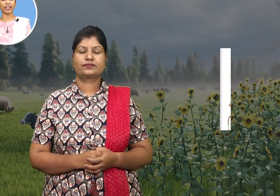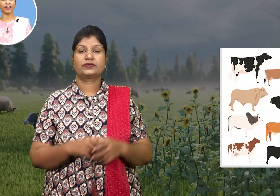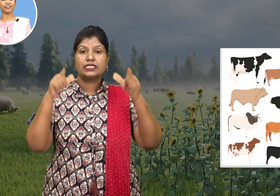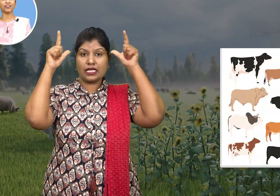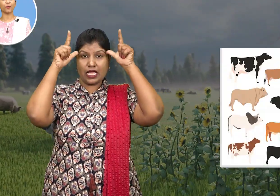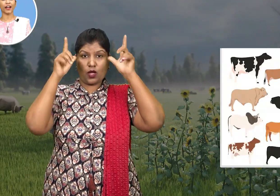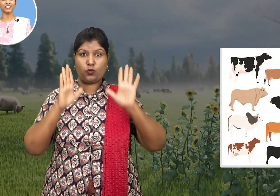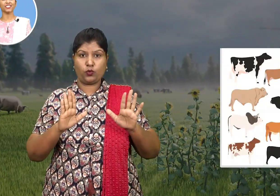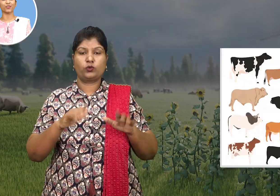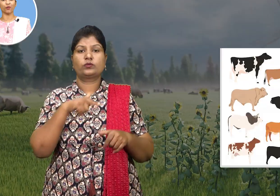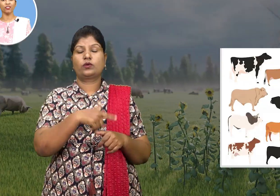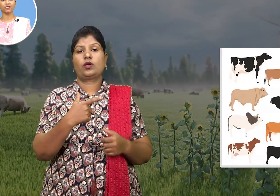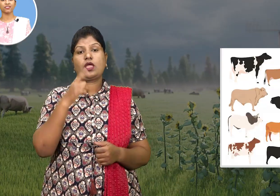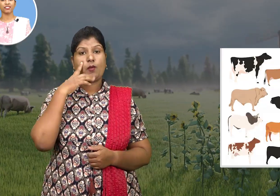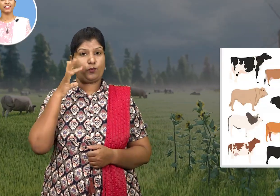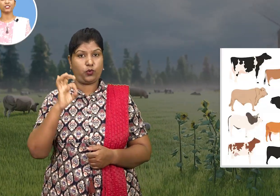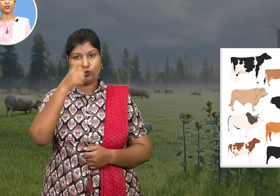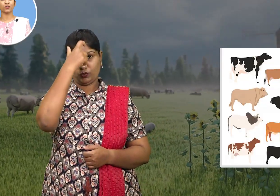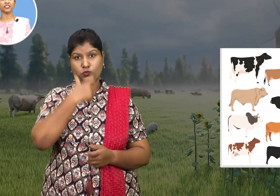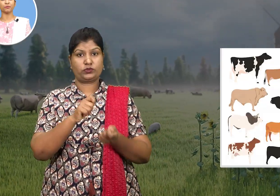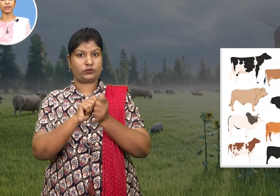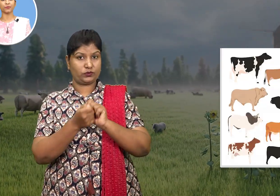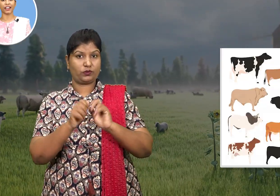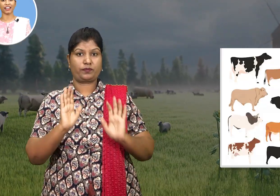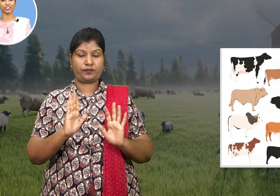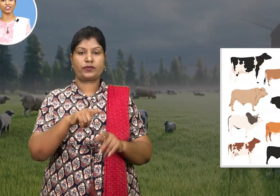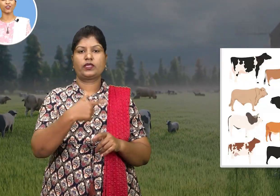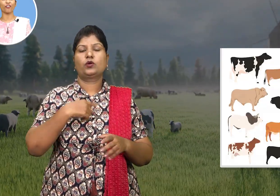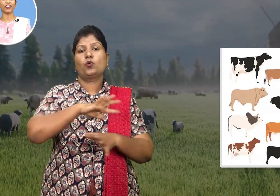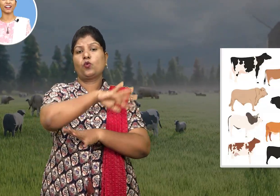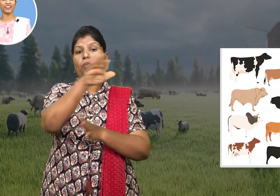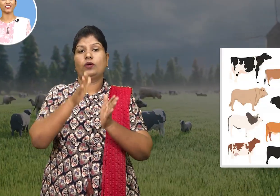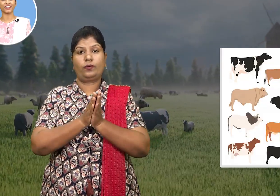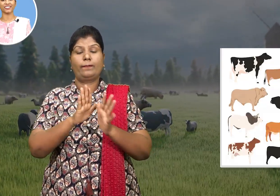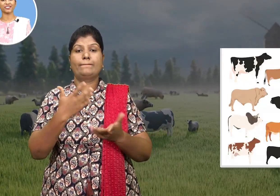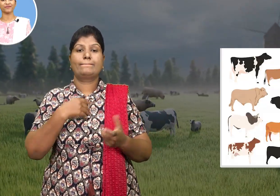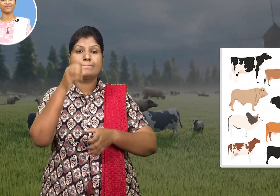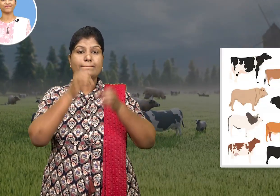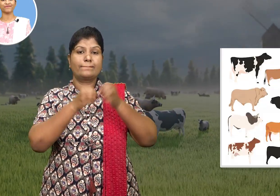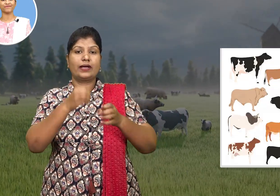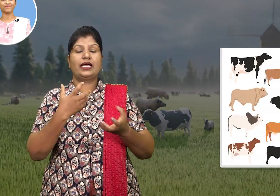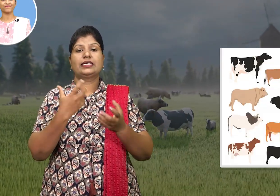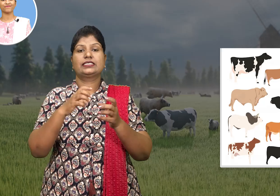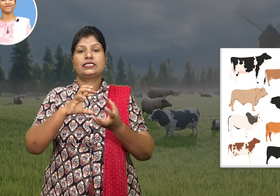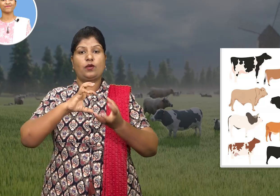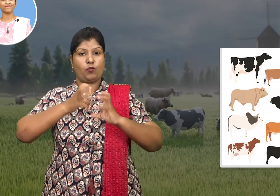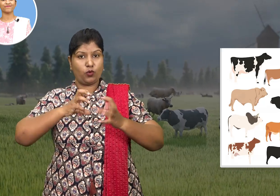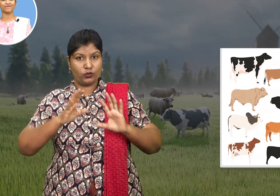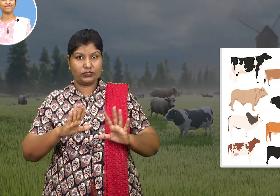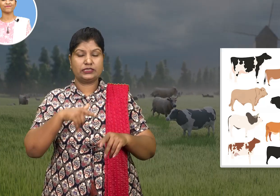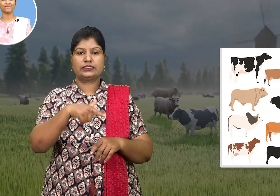Cows play a vital role in the total milk production of our country.